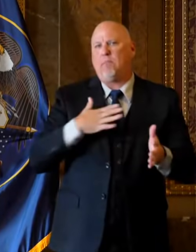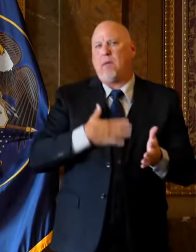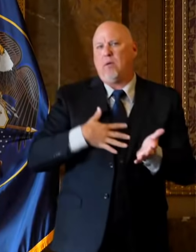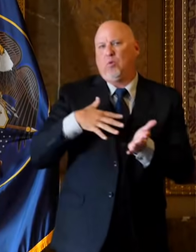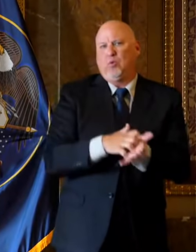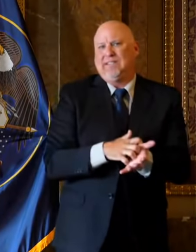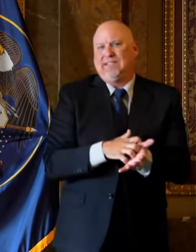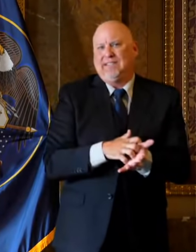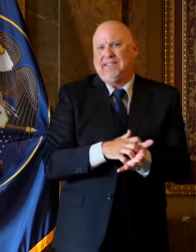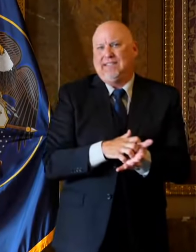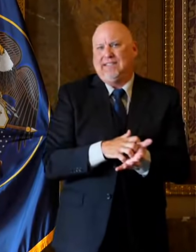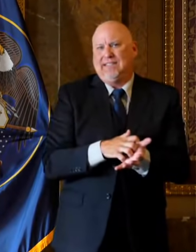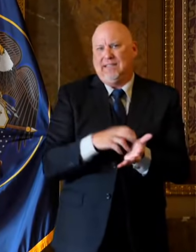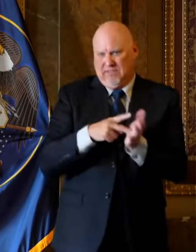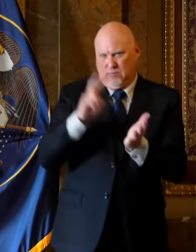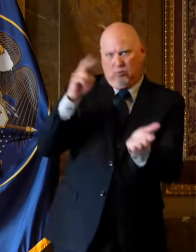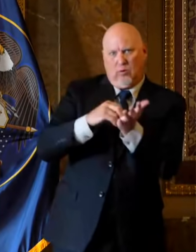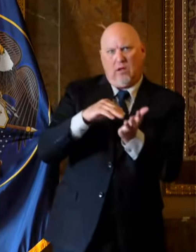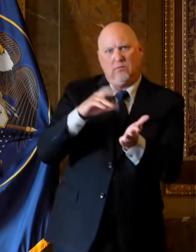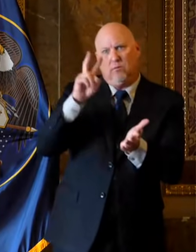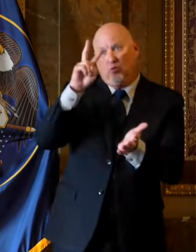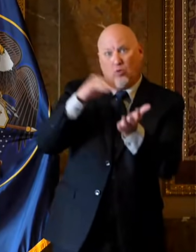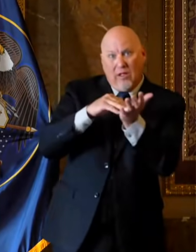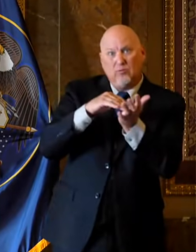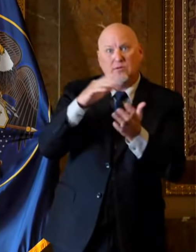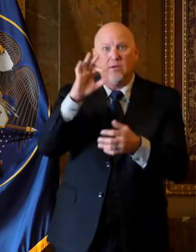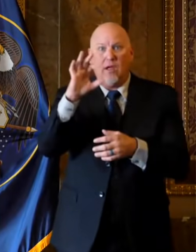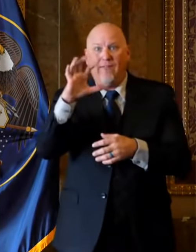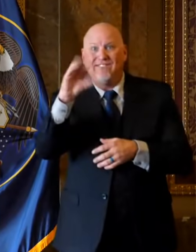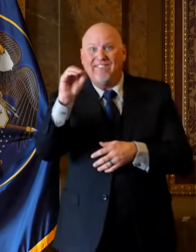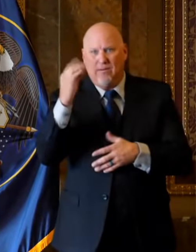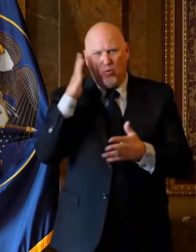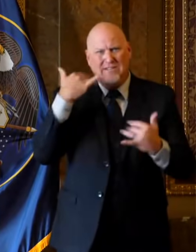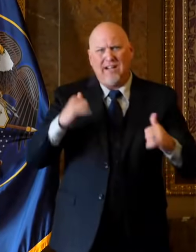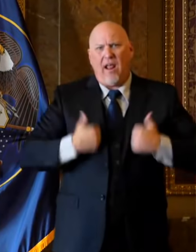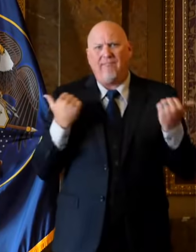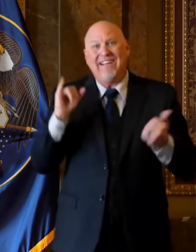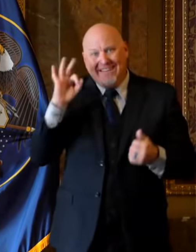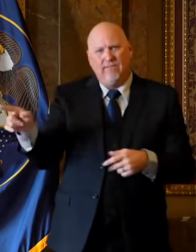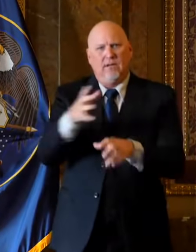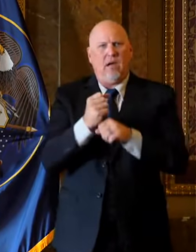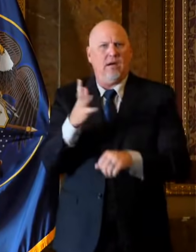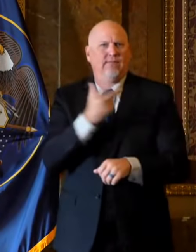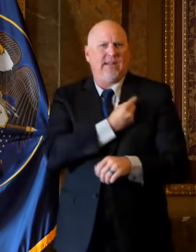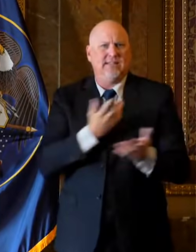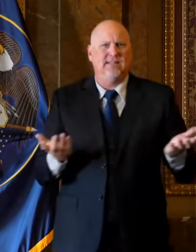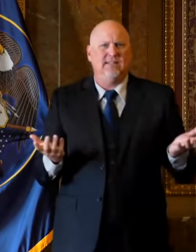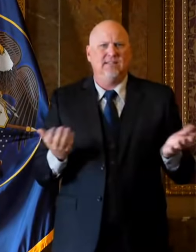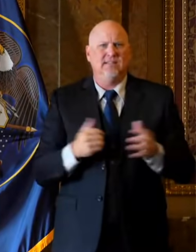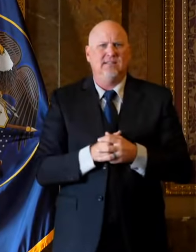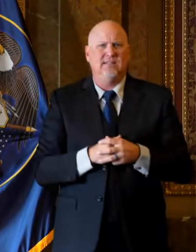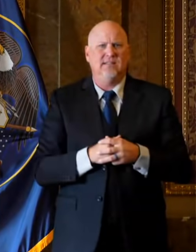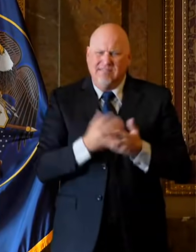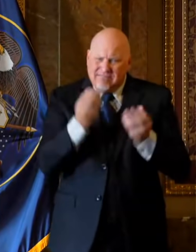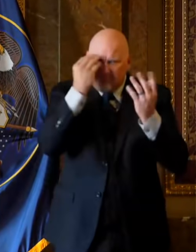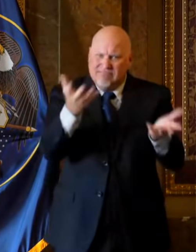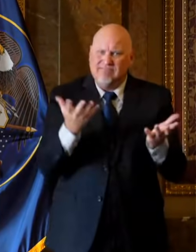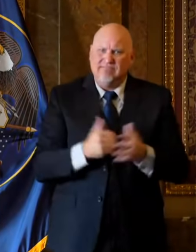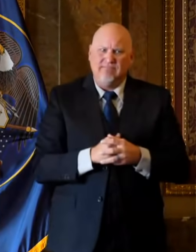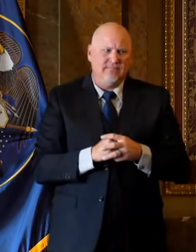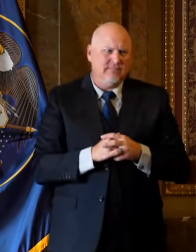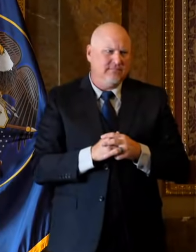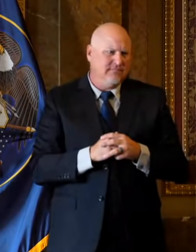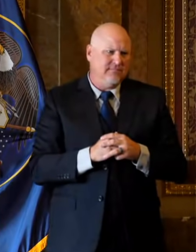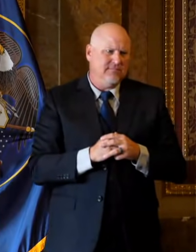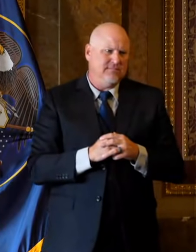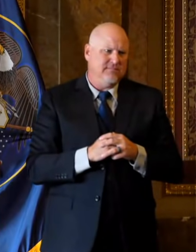the hospital, it's unusual for them to end up in the ICU. If they end up in the ICU, it's vanishingly rare for